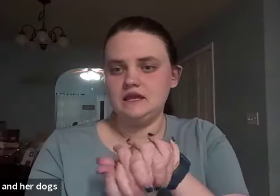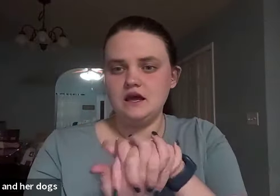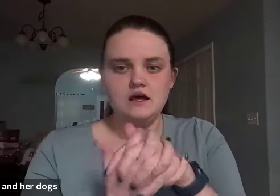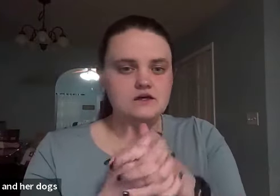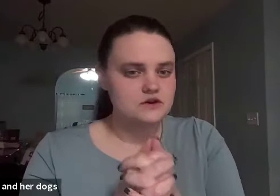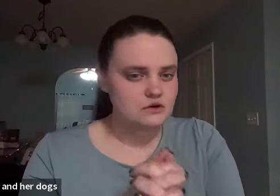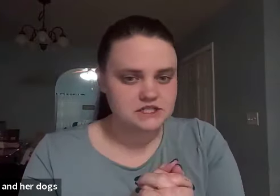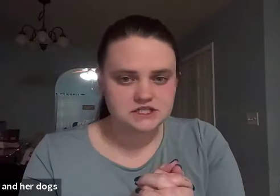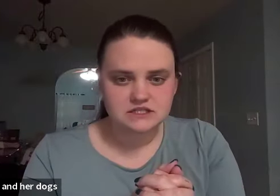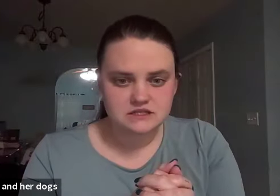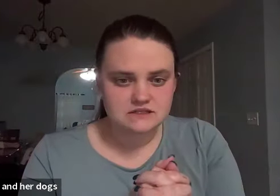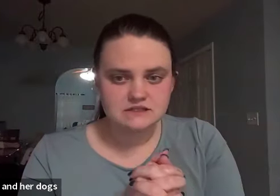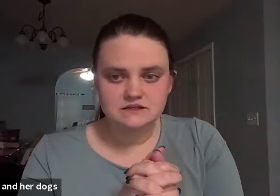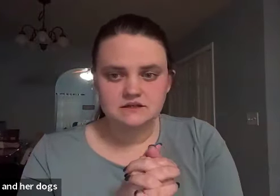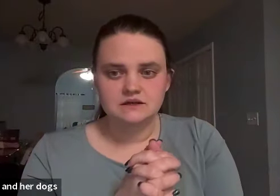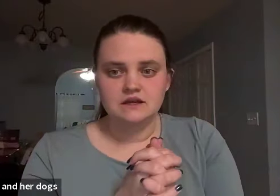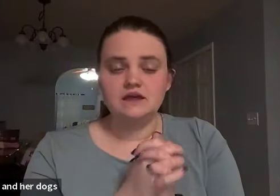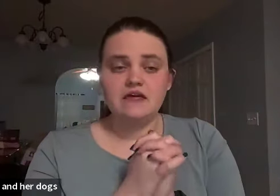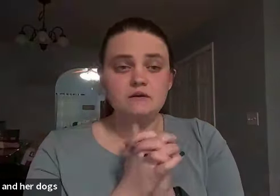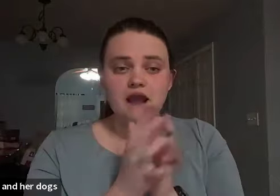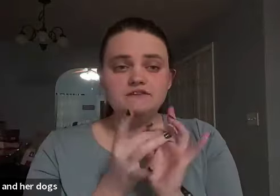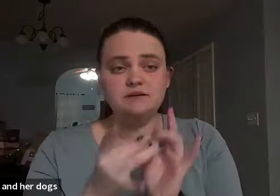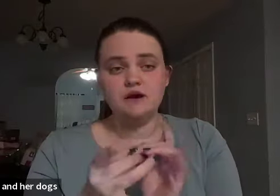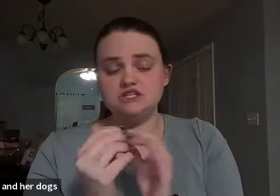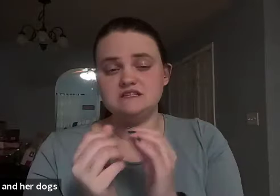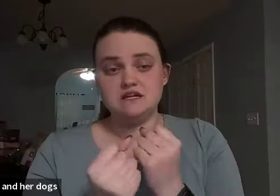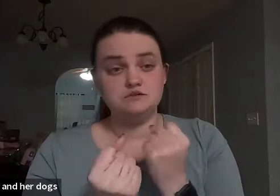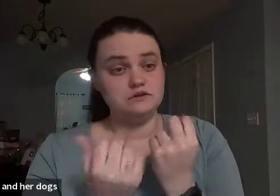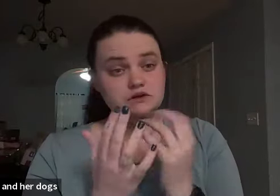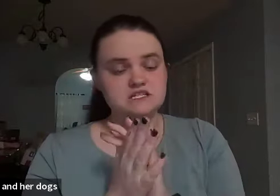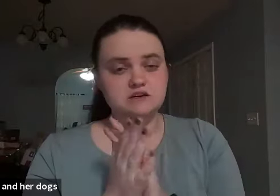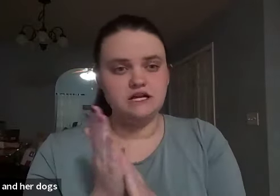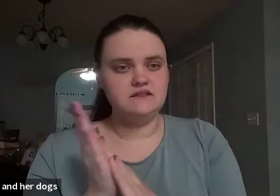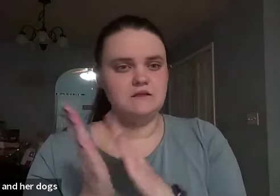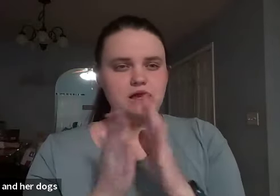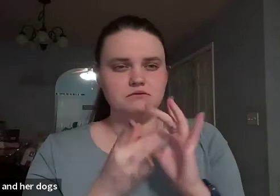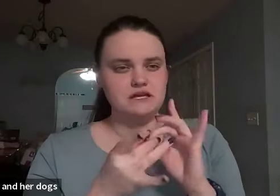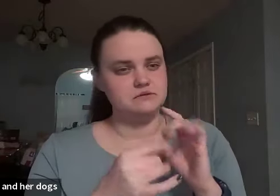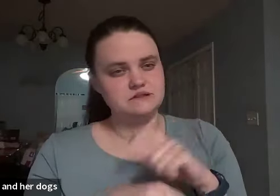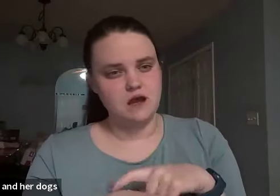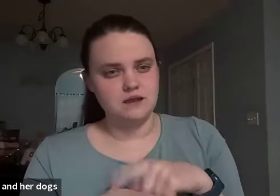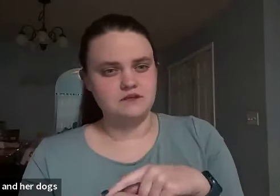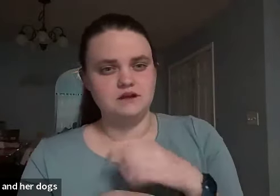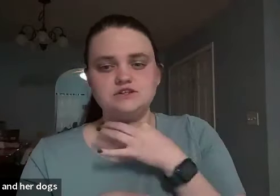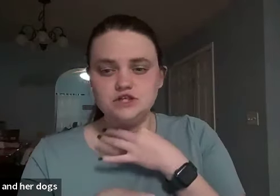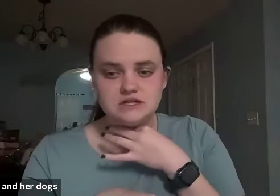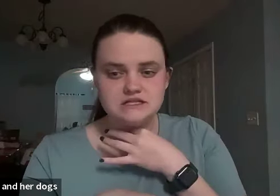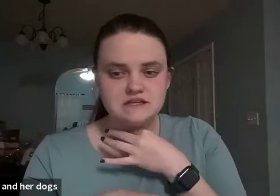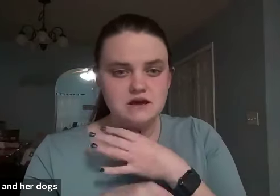Any other questions? And they don't have to be about just the signs we've learned. Is there anything like related with time that you guys are curious